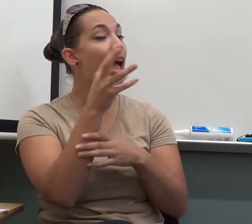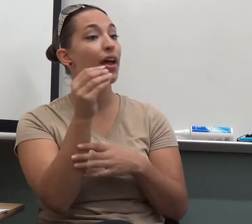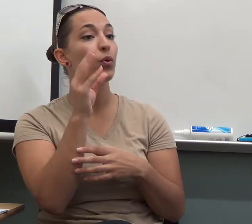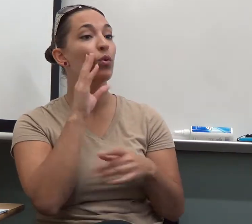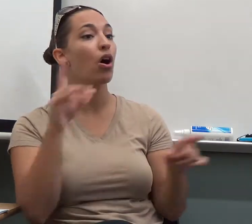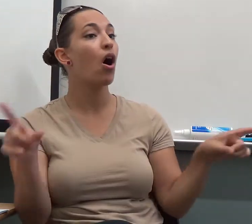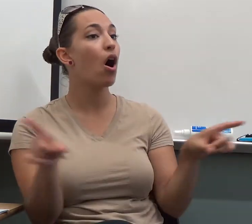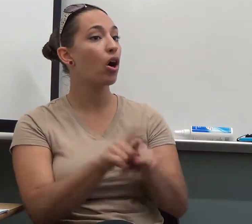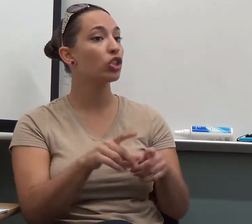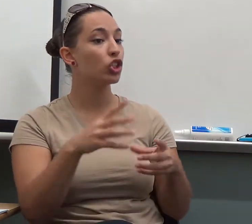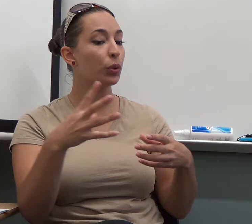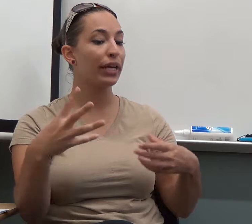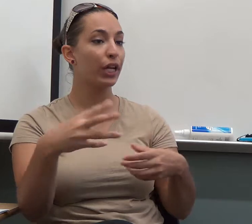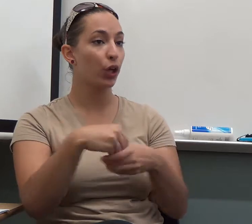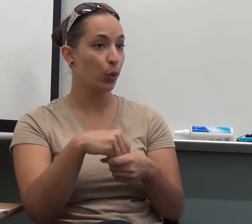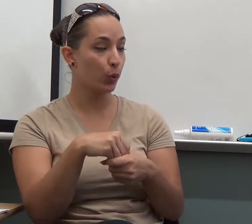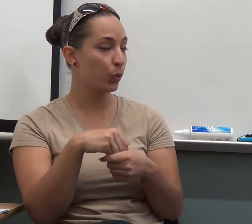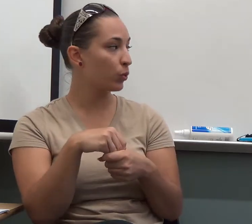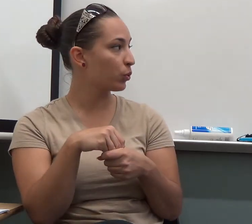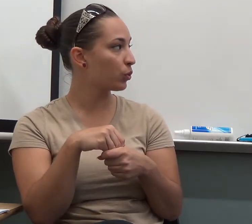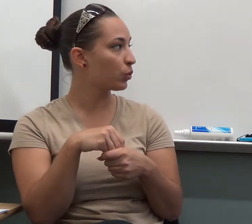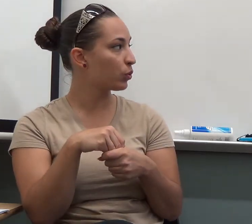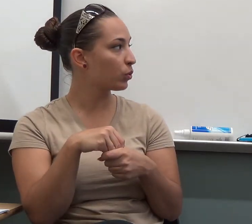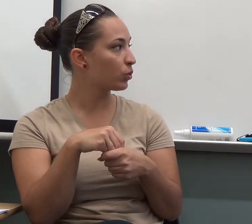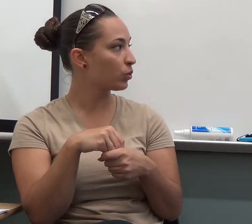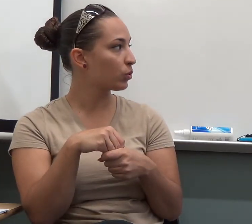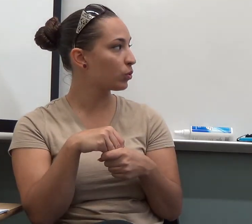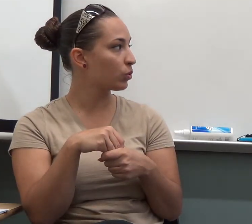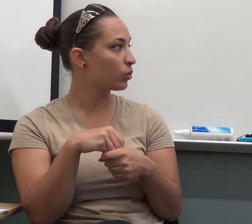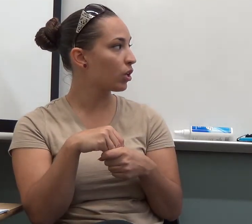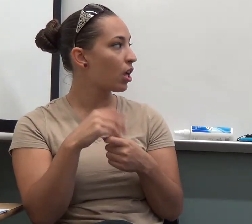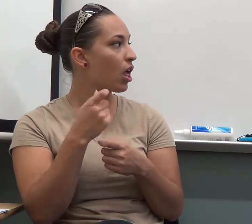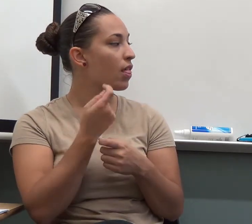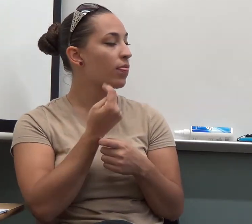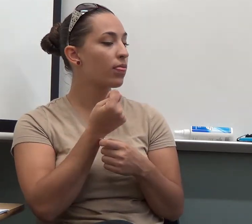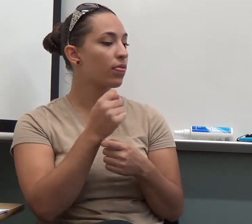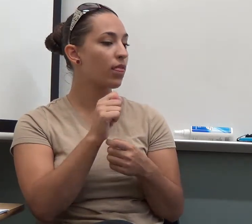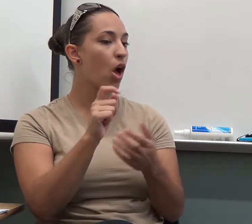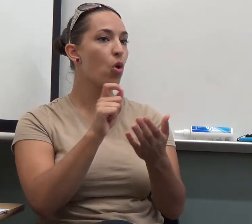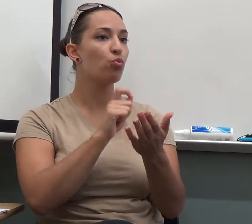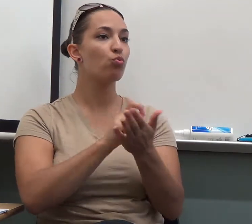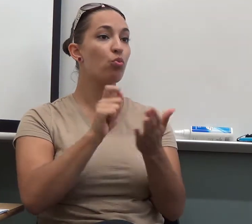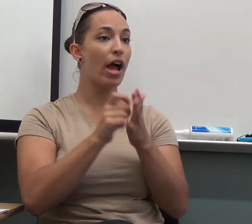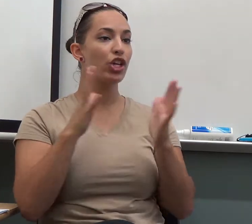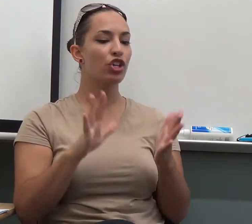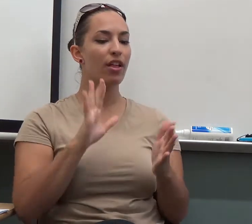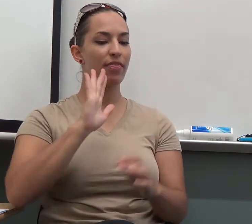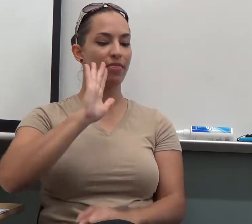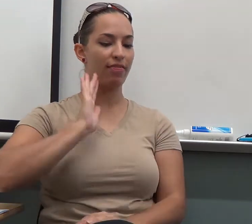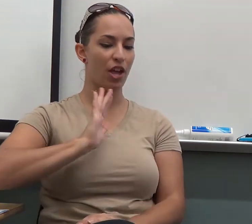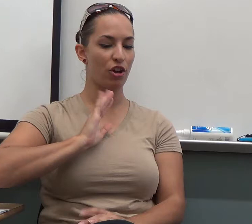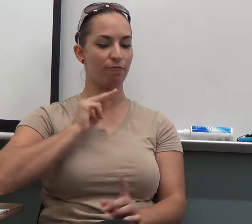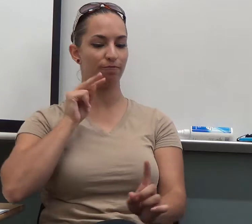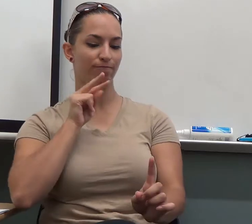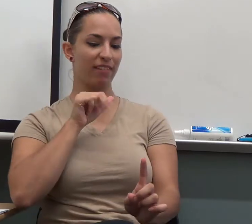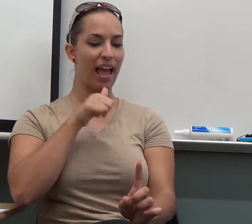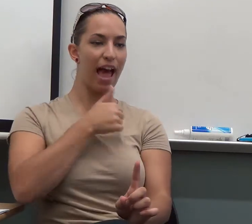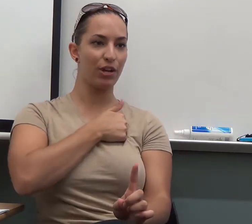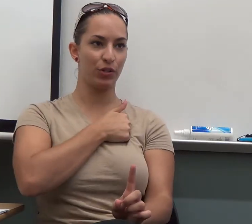and it contains the writer's attitude. You guys got a lot of